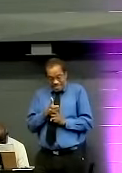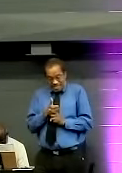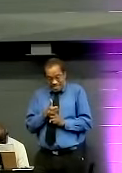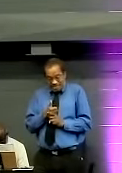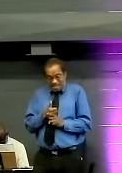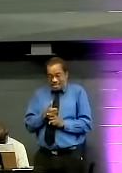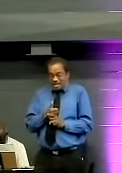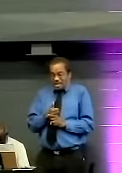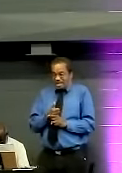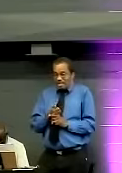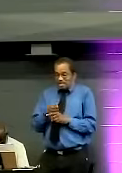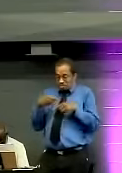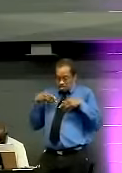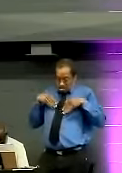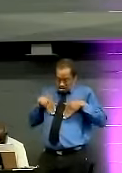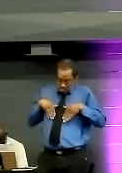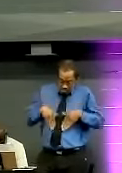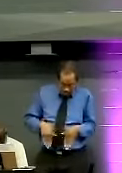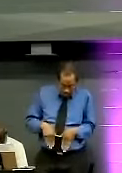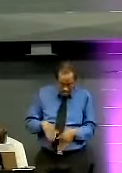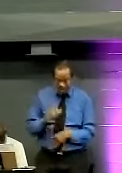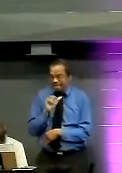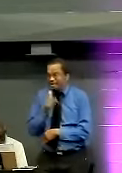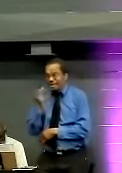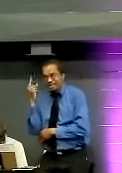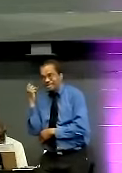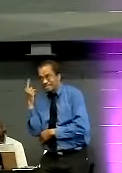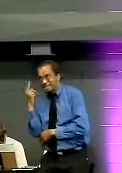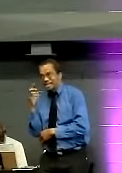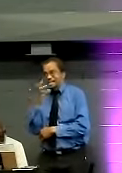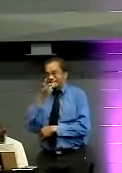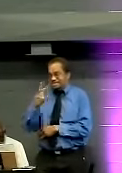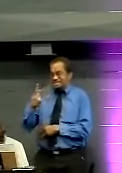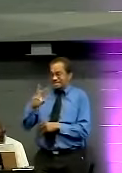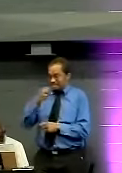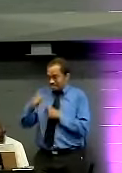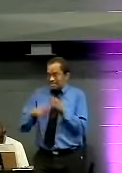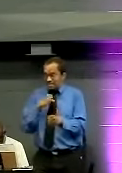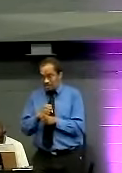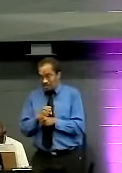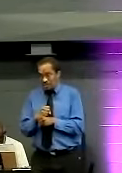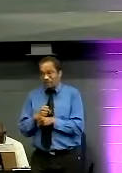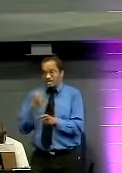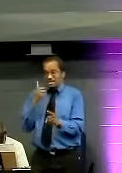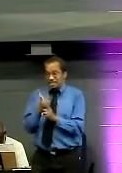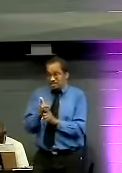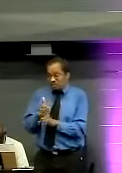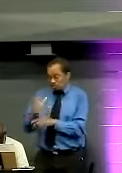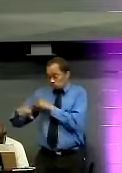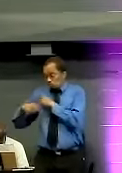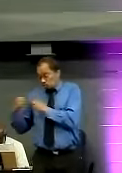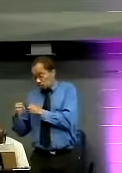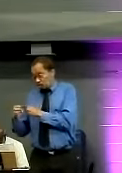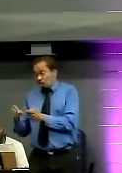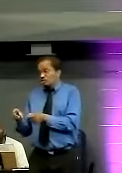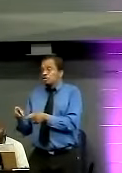a letdown, not realizing that her 6-year-old self was strong enough to get her to her 53-year-old self. Okay, let me see if I